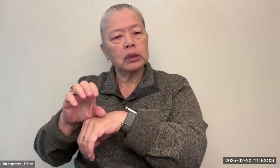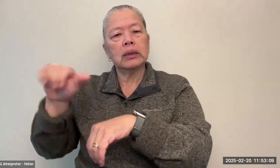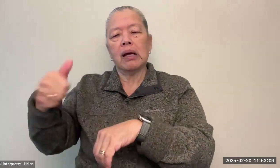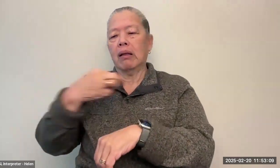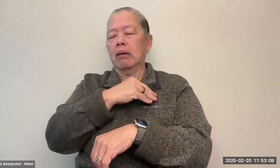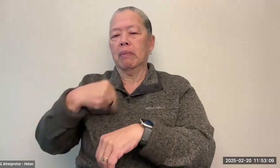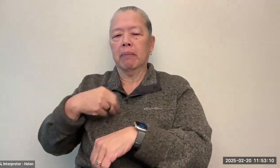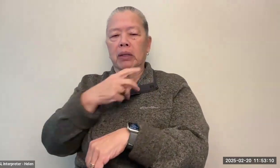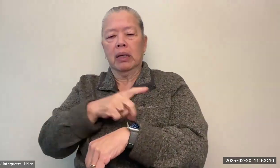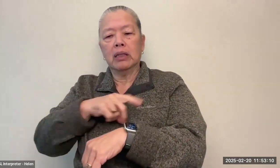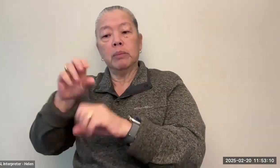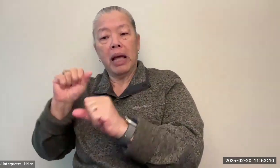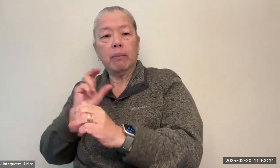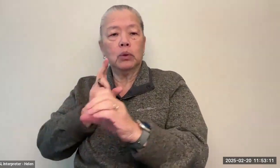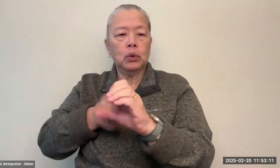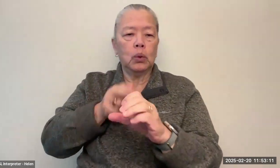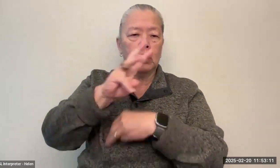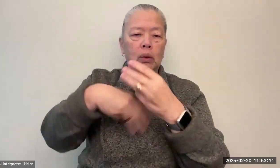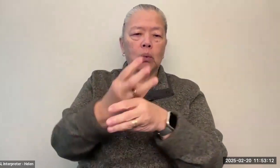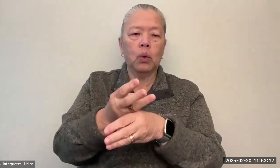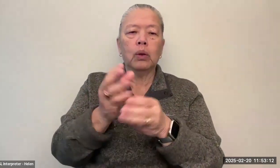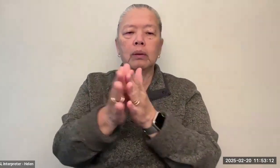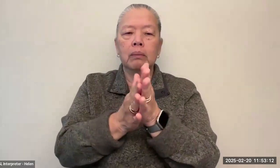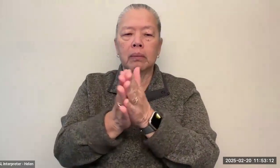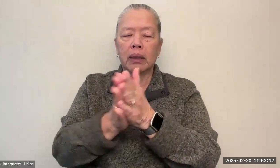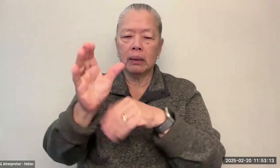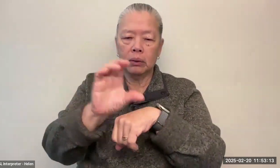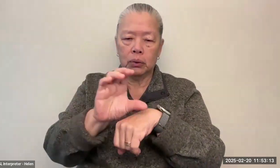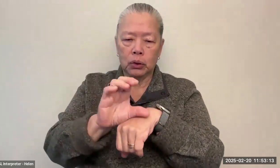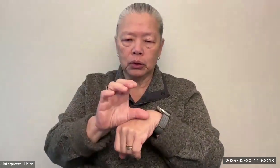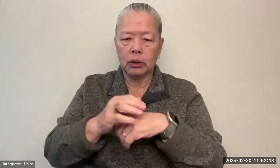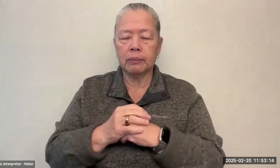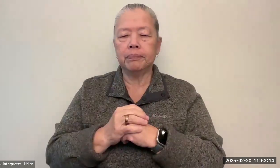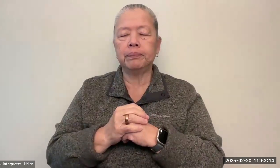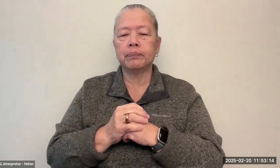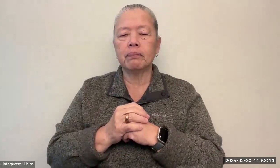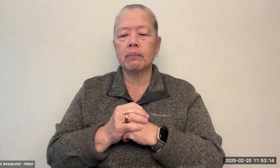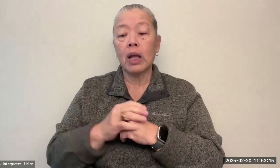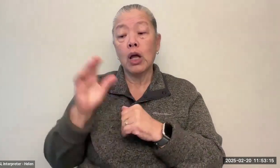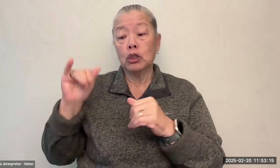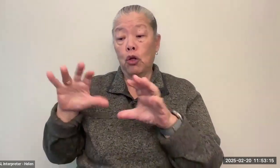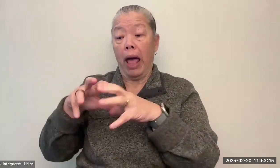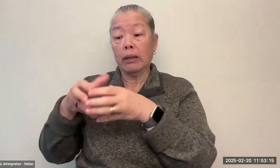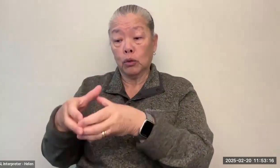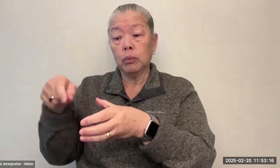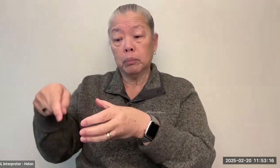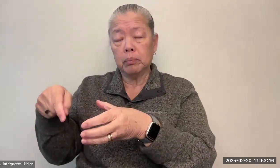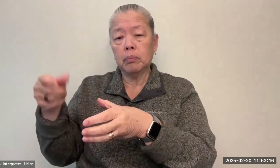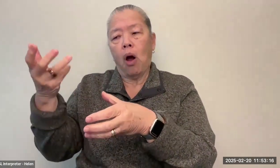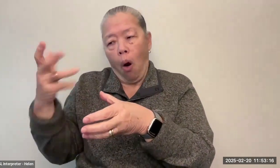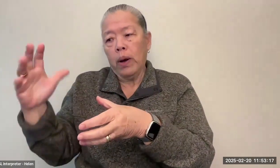to be a part of the World Methodist Church. So that is a gathering of different churches